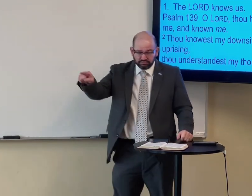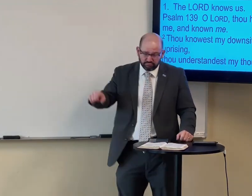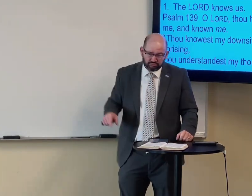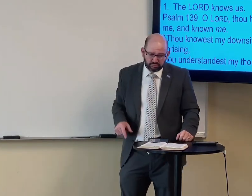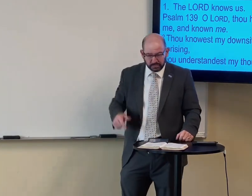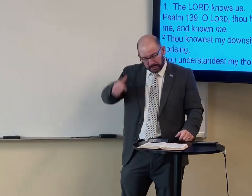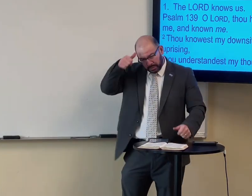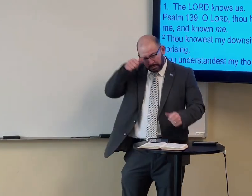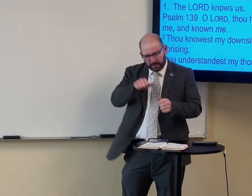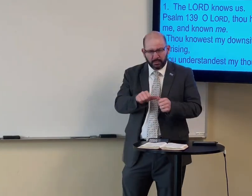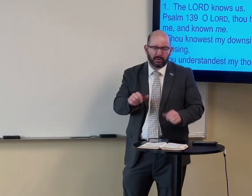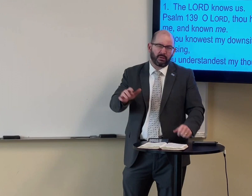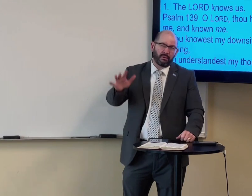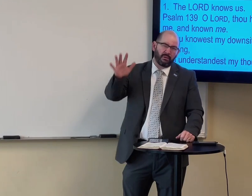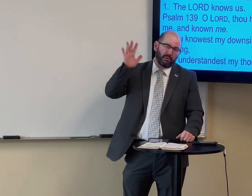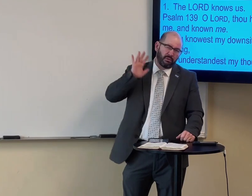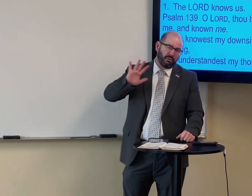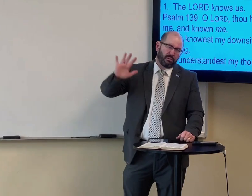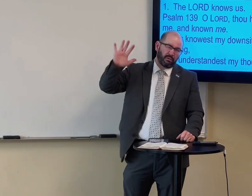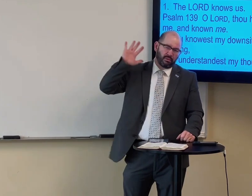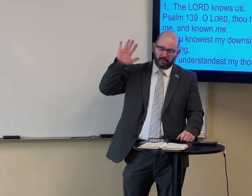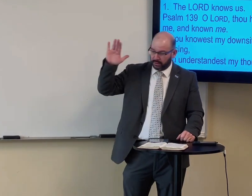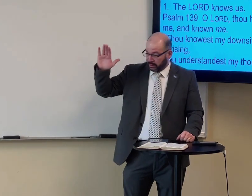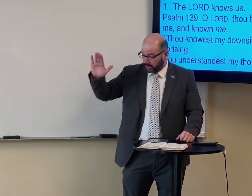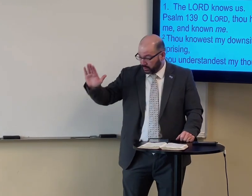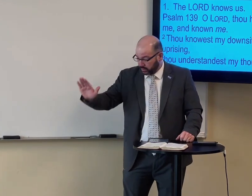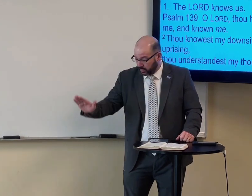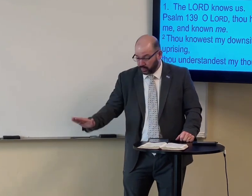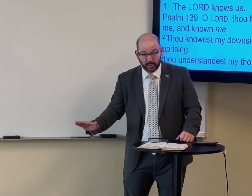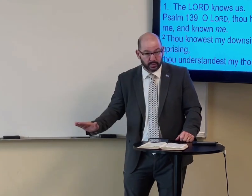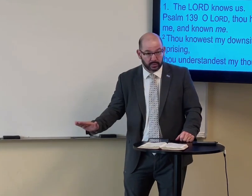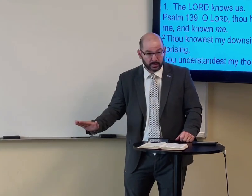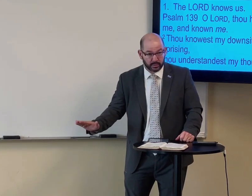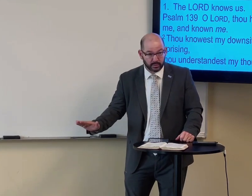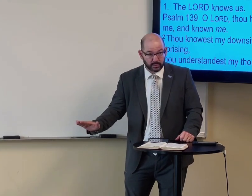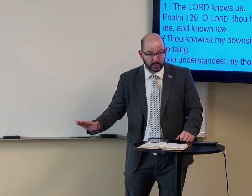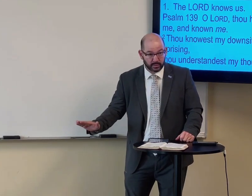Maybe you remember a long time ago when you were small.